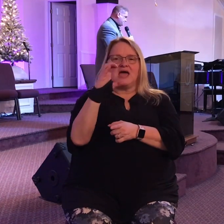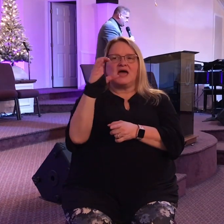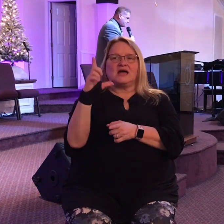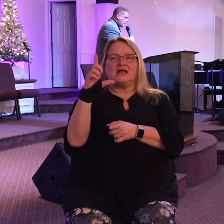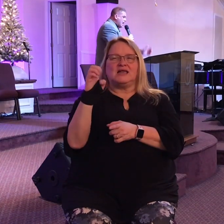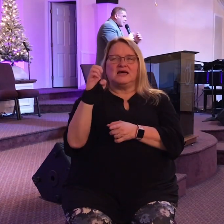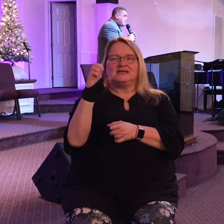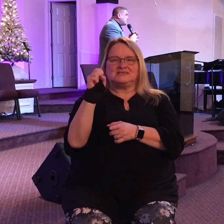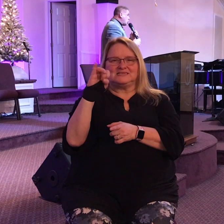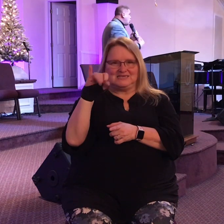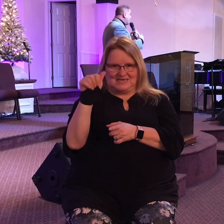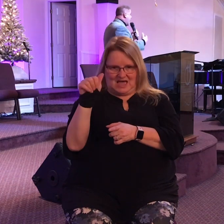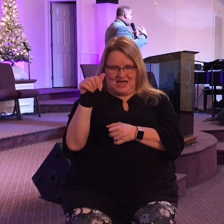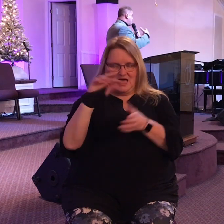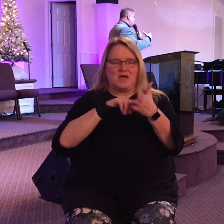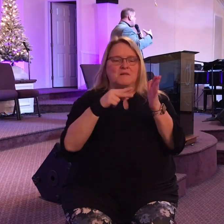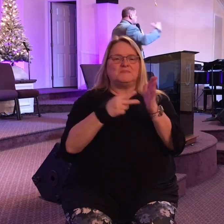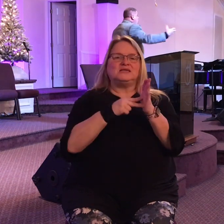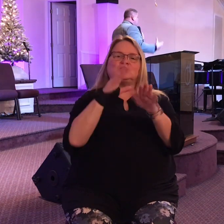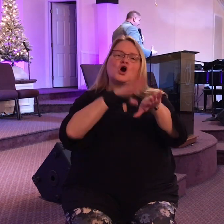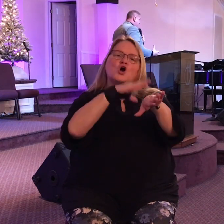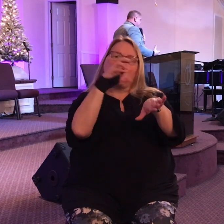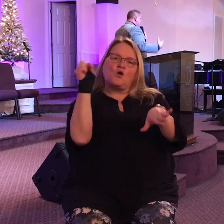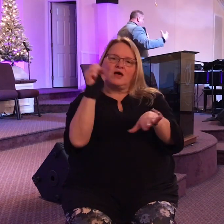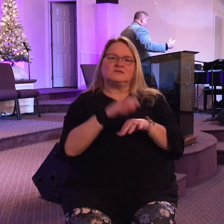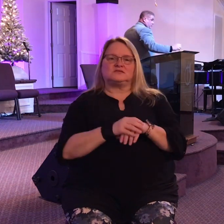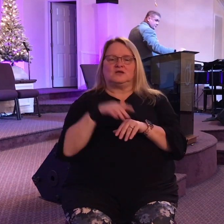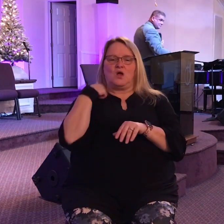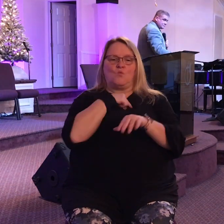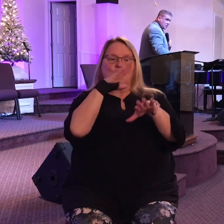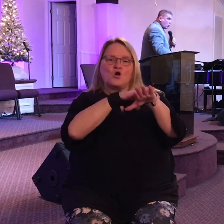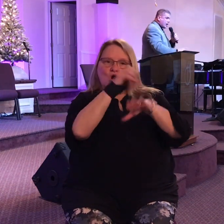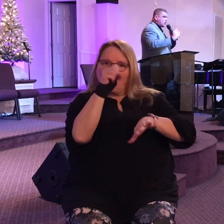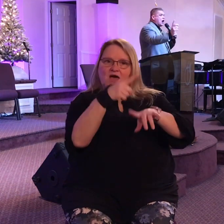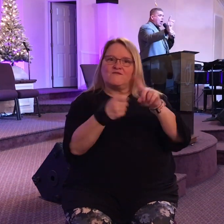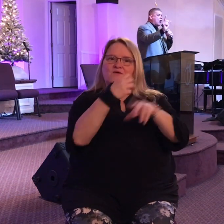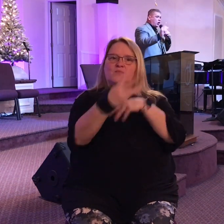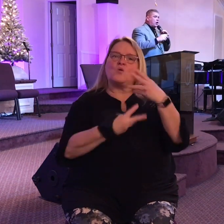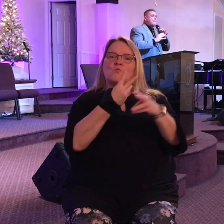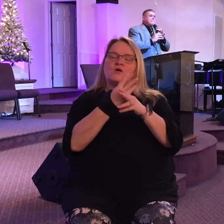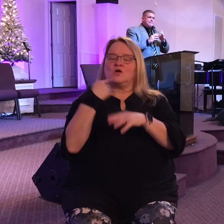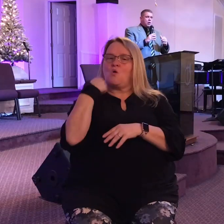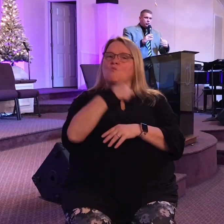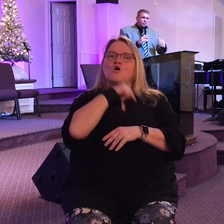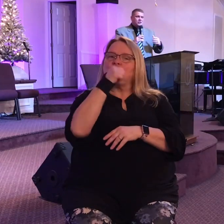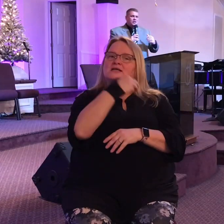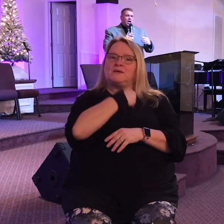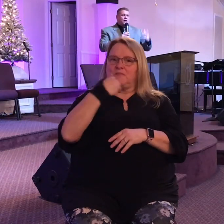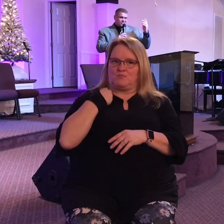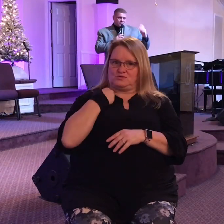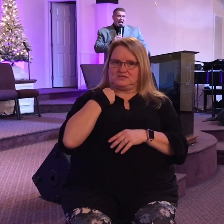out. That means that you and I have been called out from the world. We are no longer